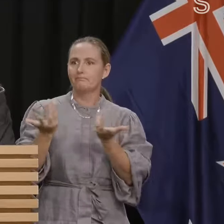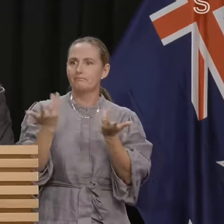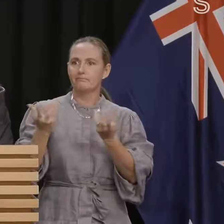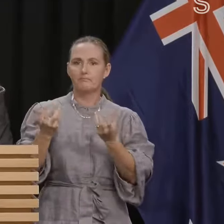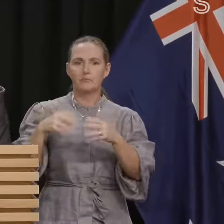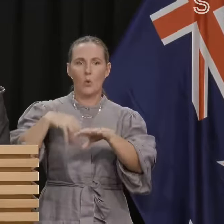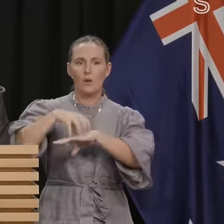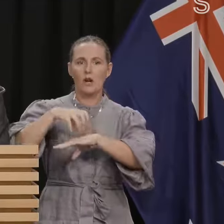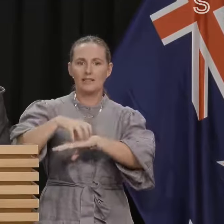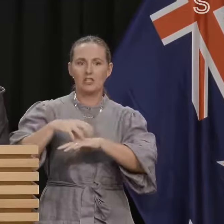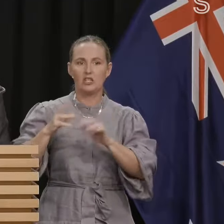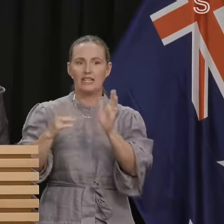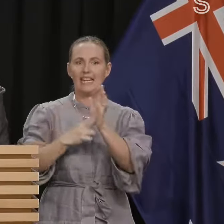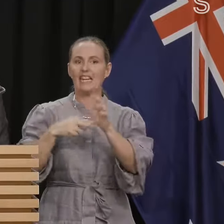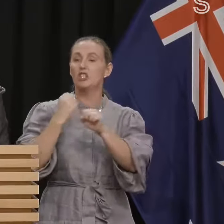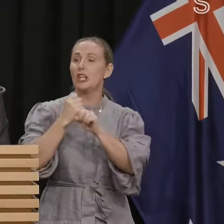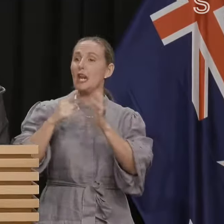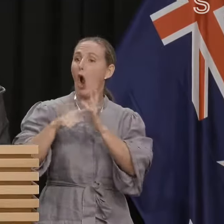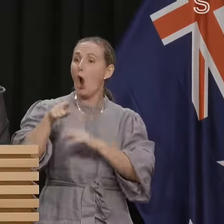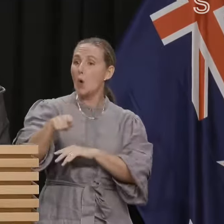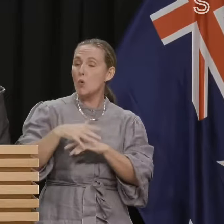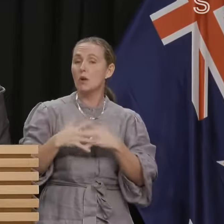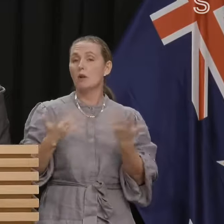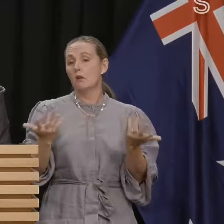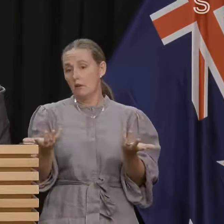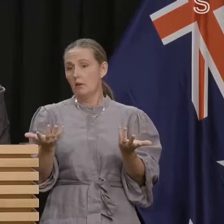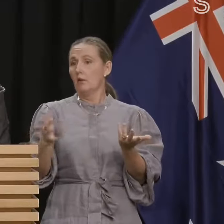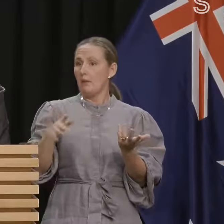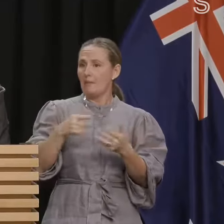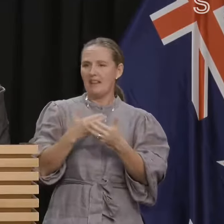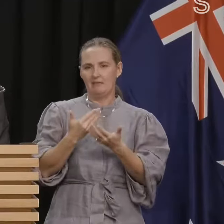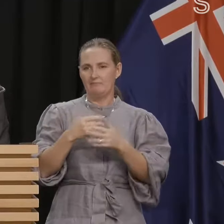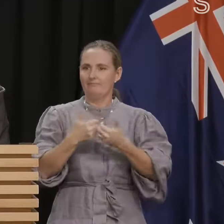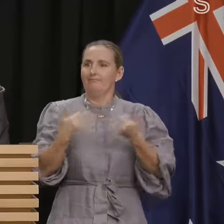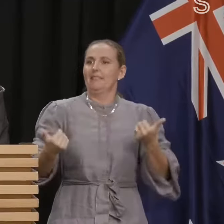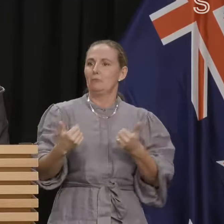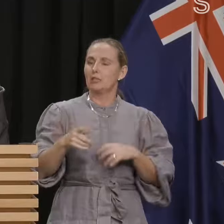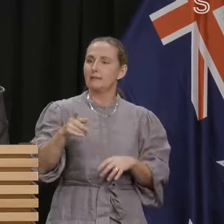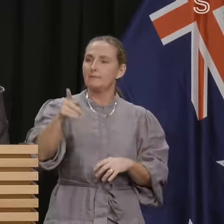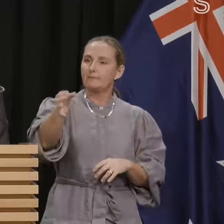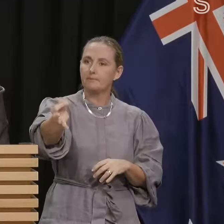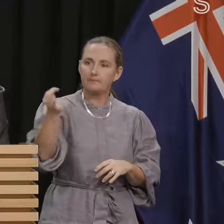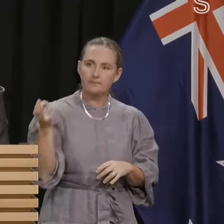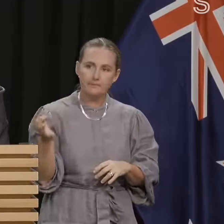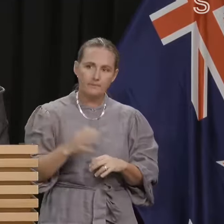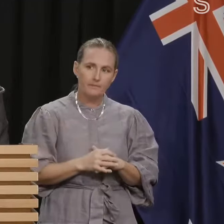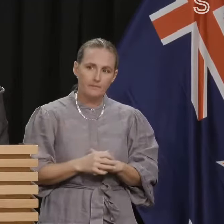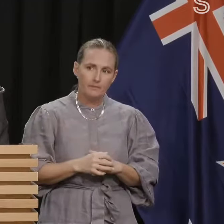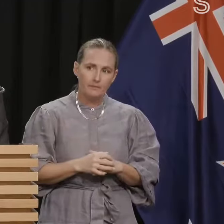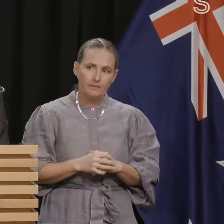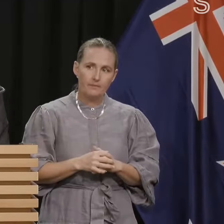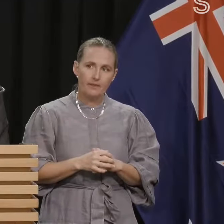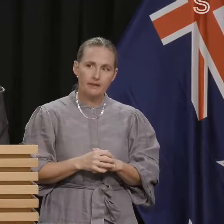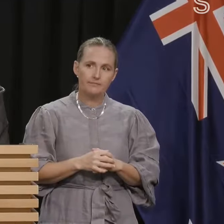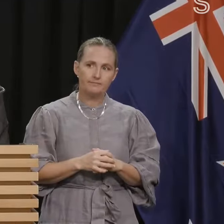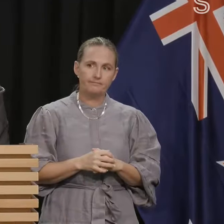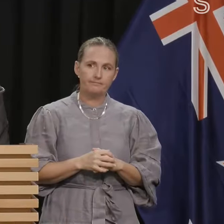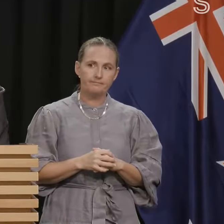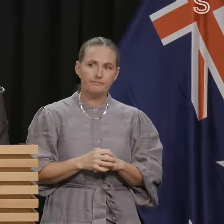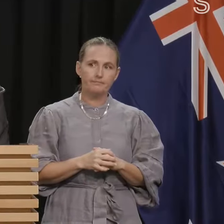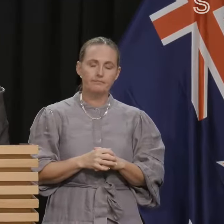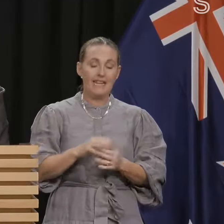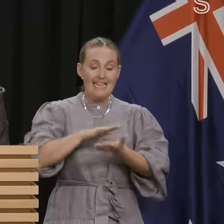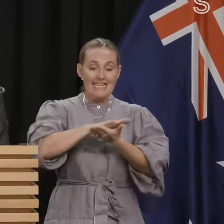that. And that'll be the work that longer bit looks at the definition being a past stumbling block. So it's